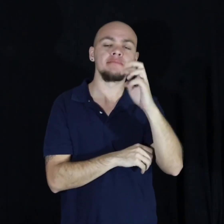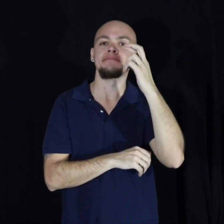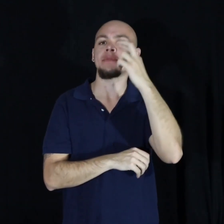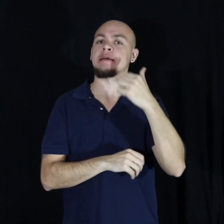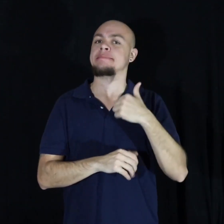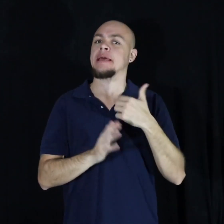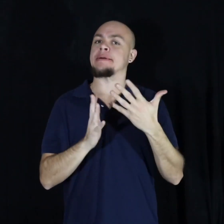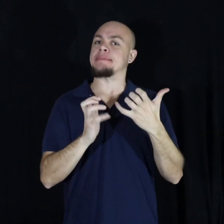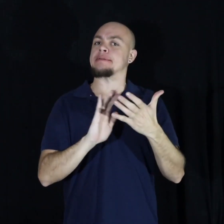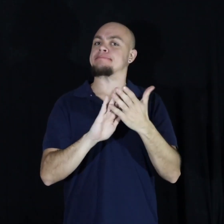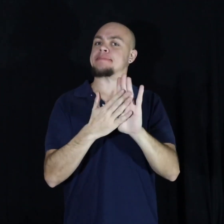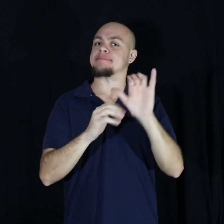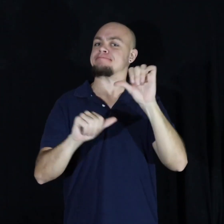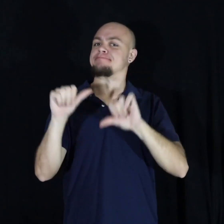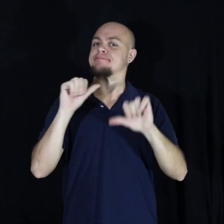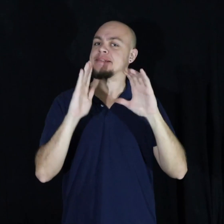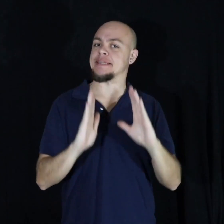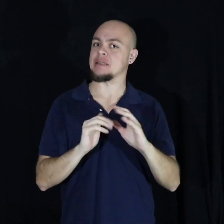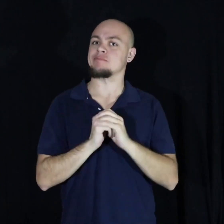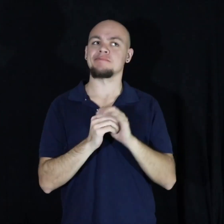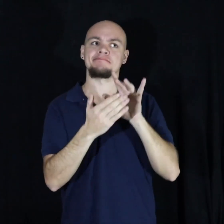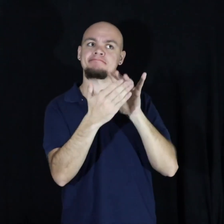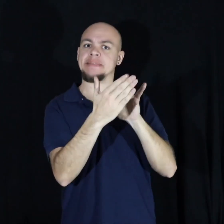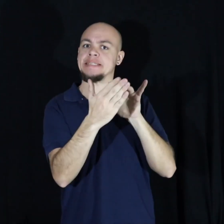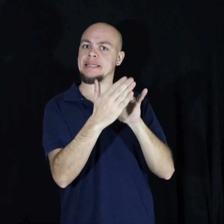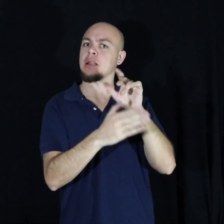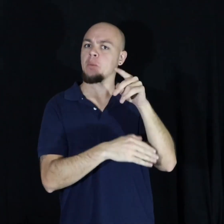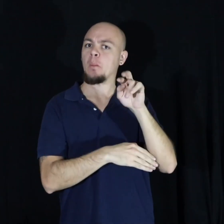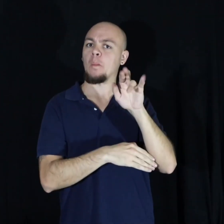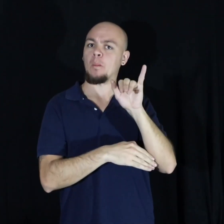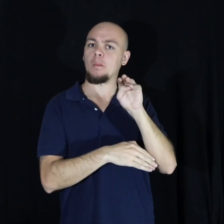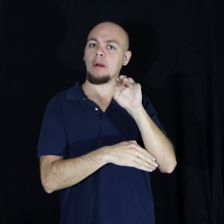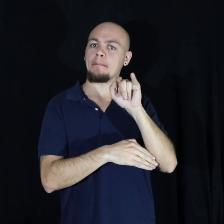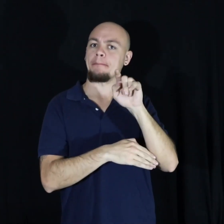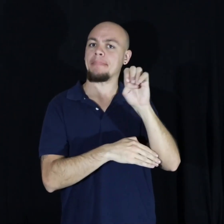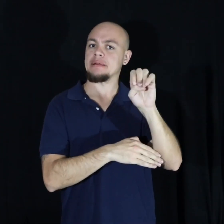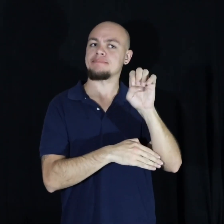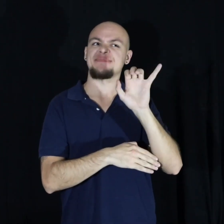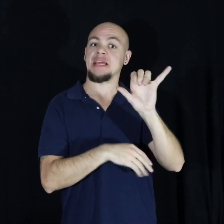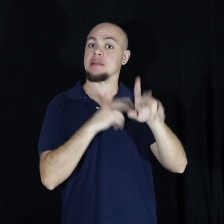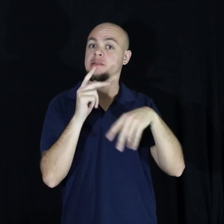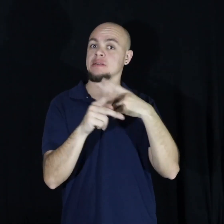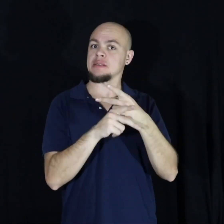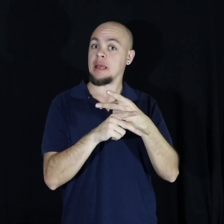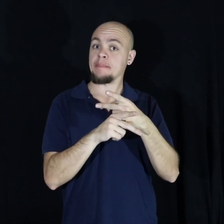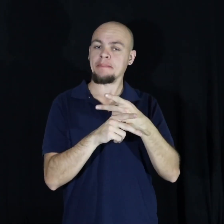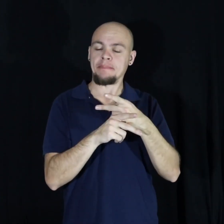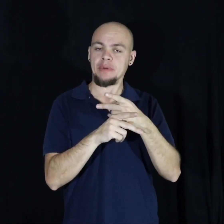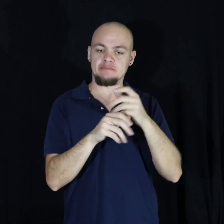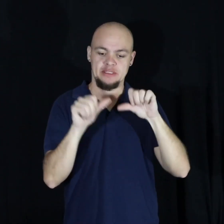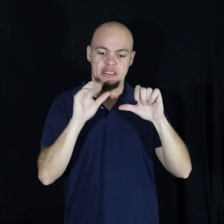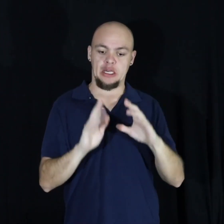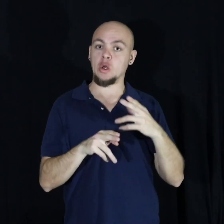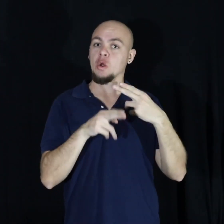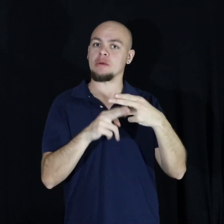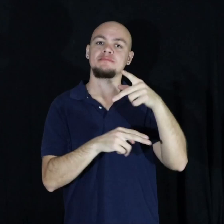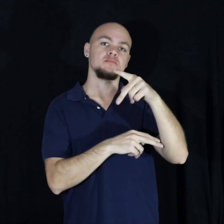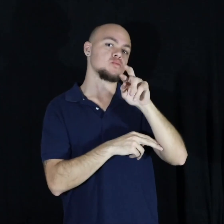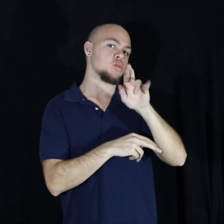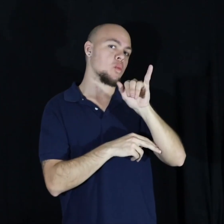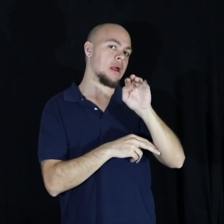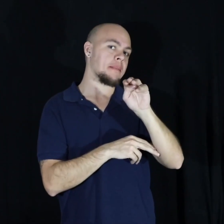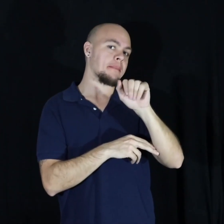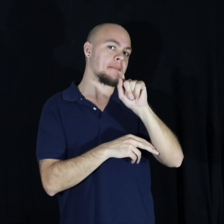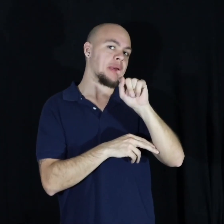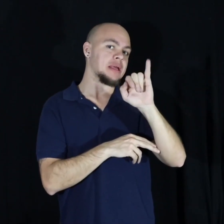a scientist and I wanted to study primates. This type of scientist is called a primatologist, and I went for it.